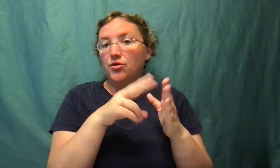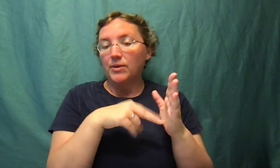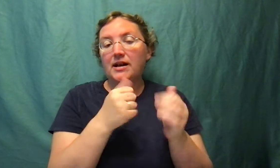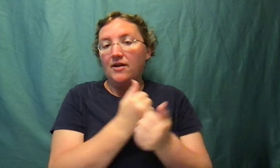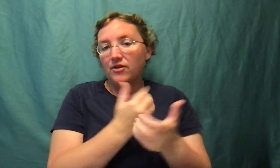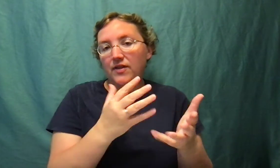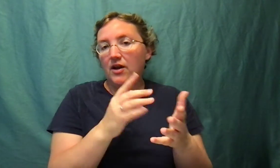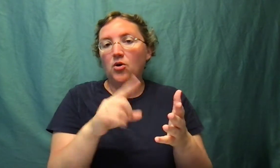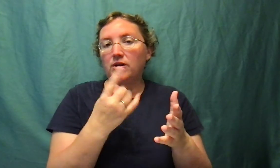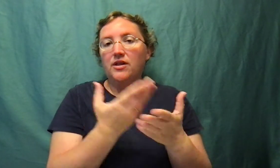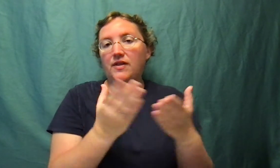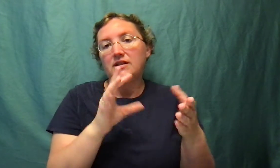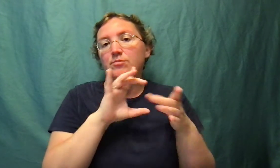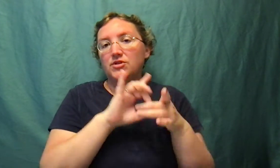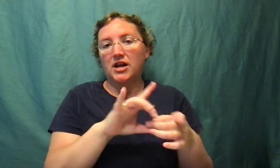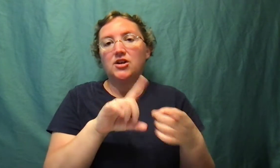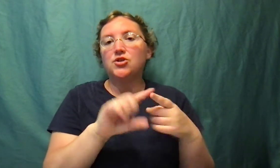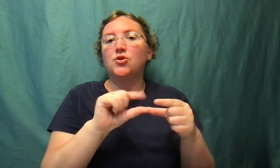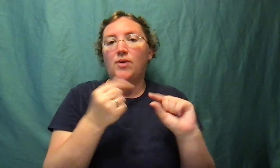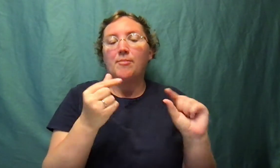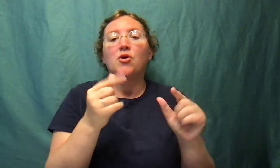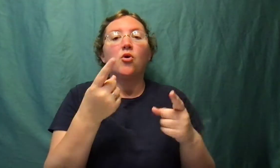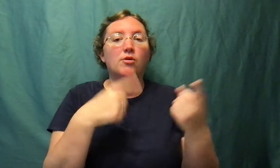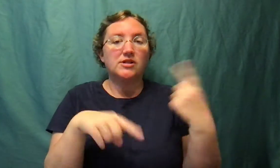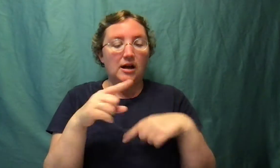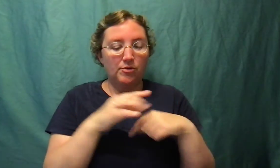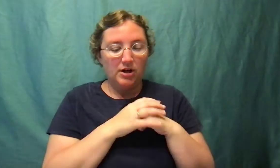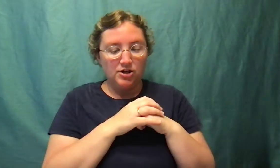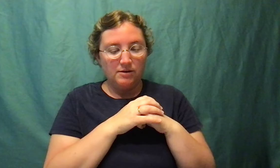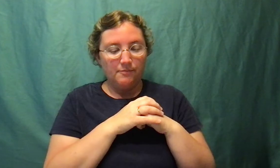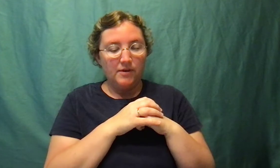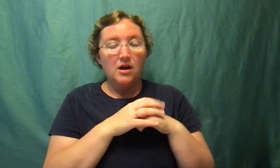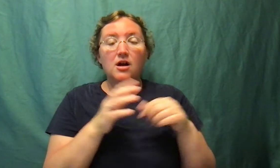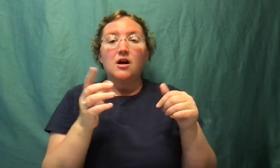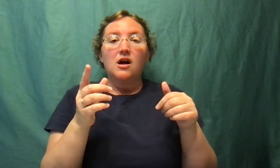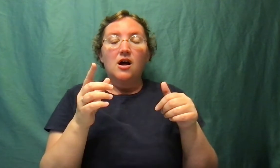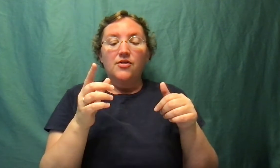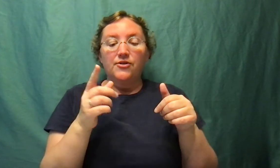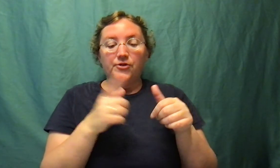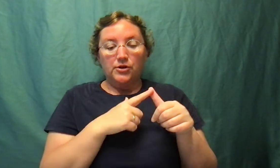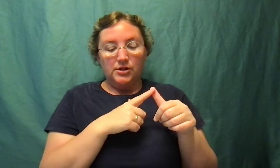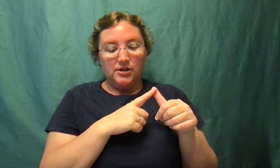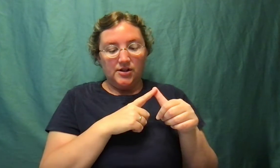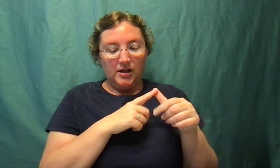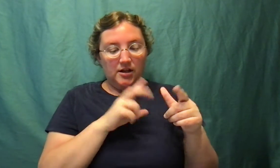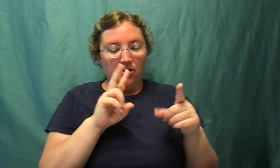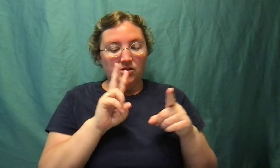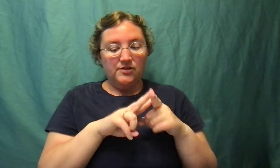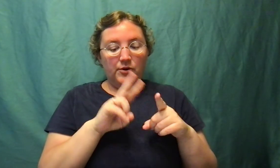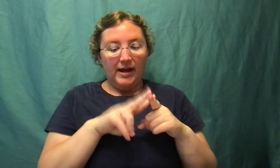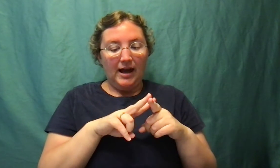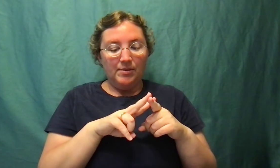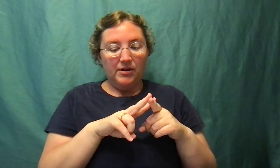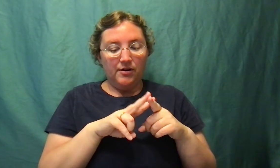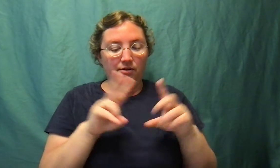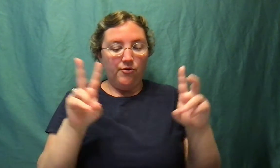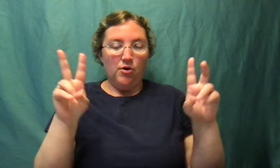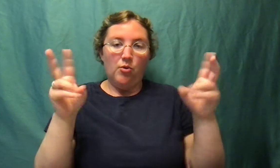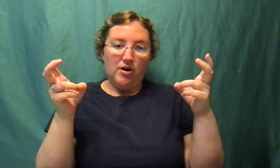read everything, only the things that pertain to grammar or sign production. The first thing in the notes is vocabulary for where are